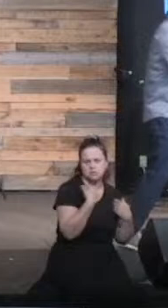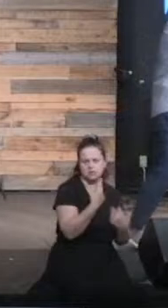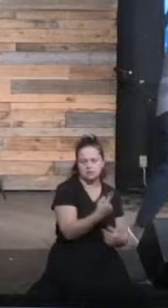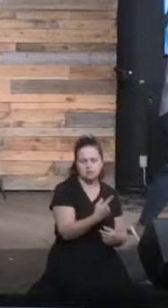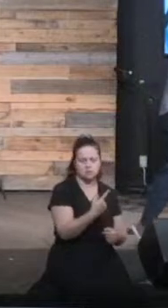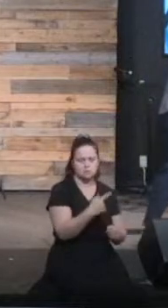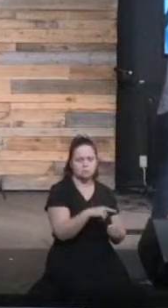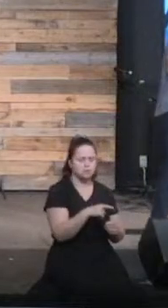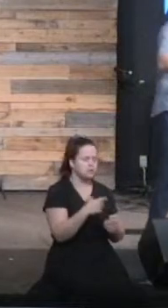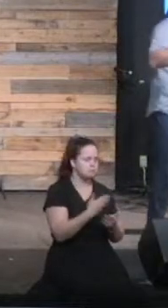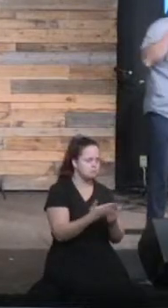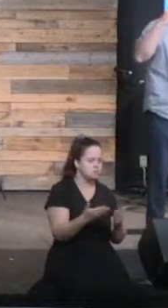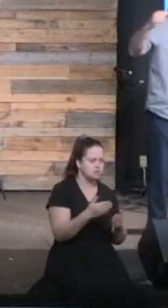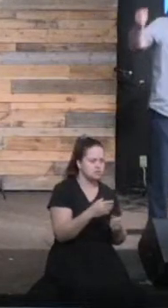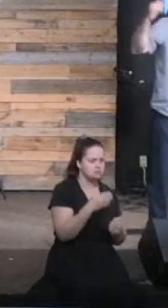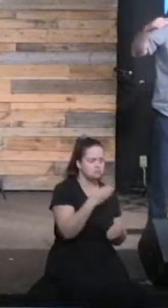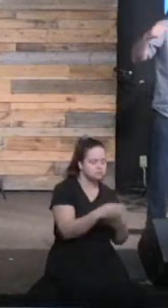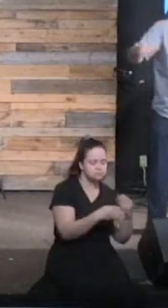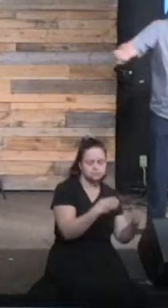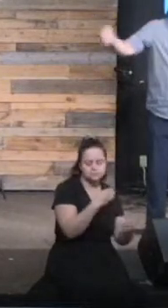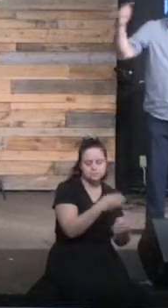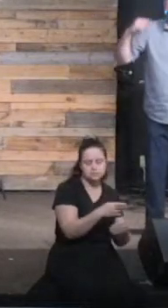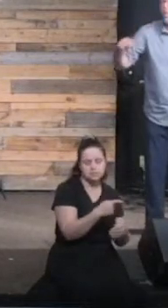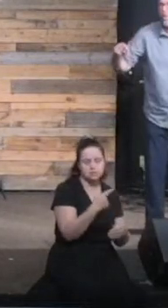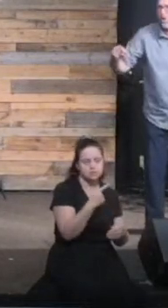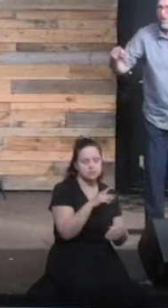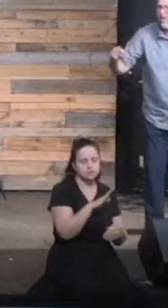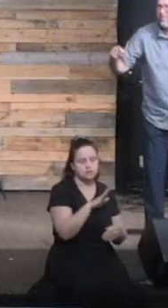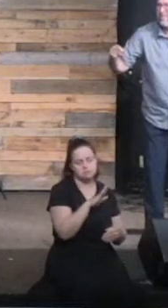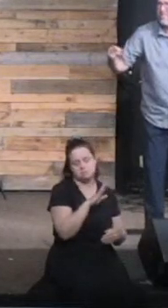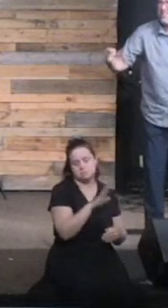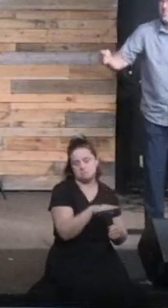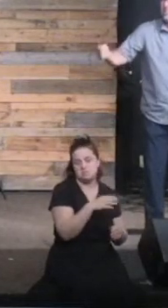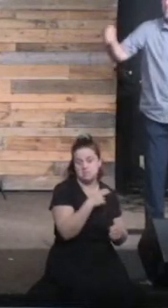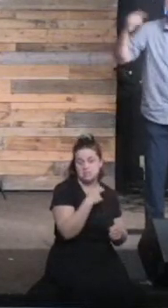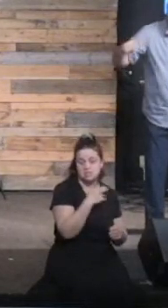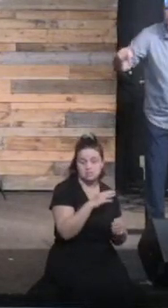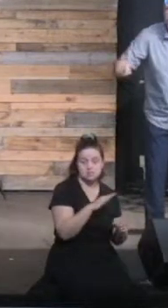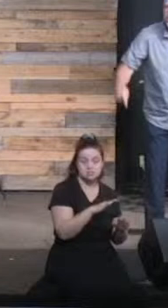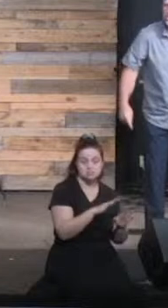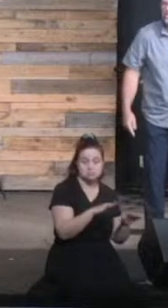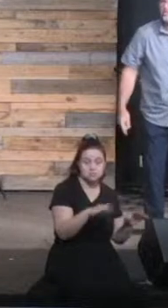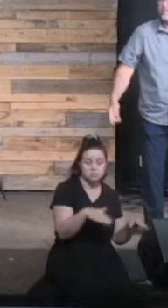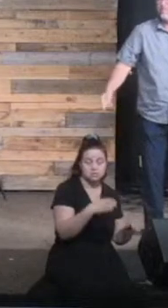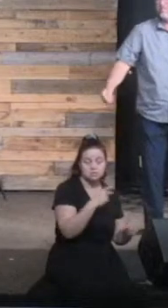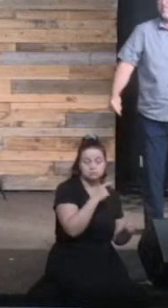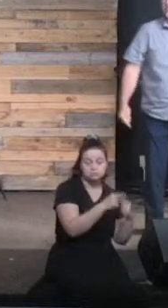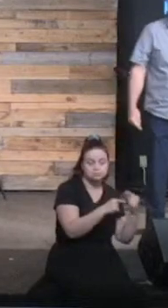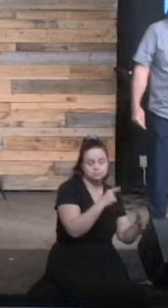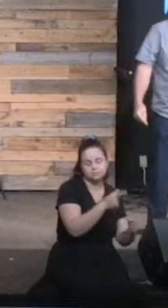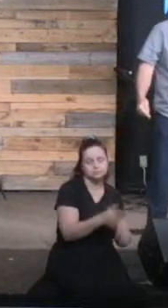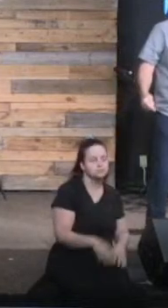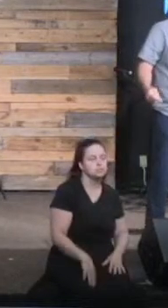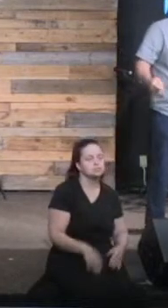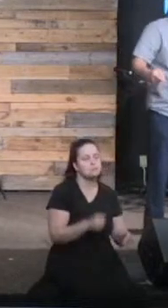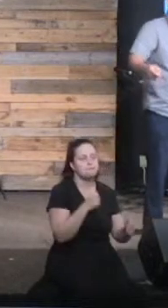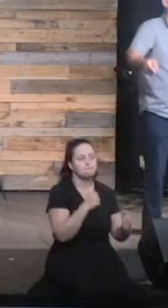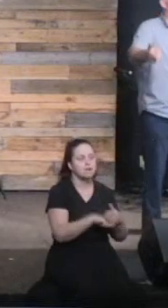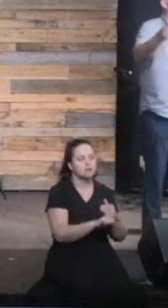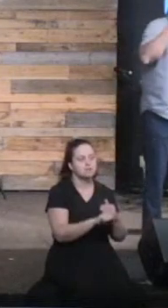this on through oral tradition they just said his descendants just bore they bore these children